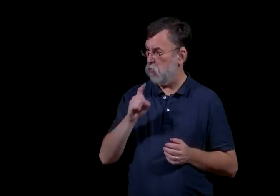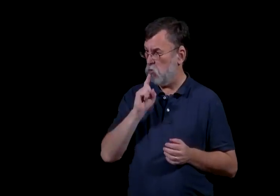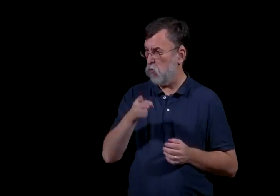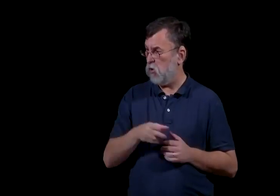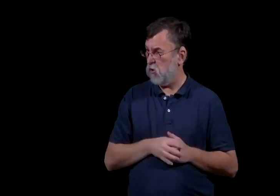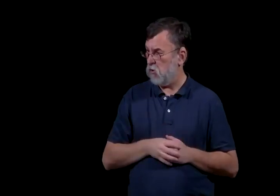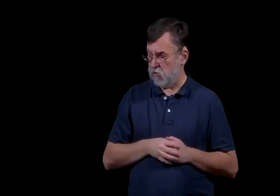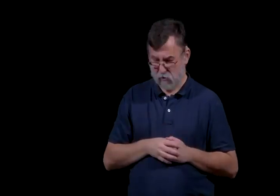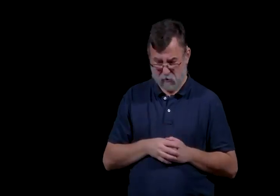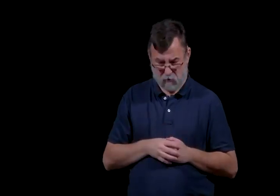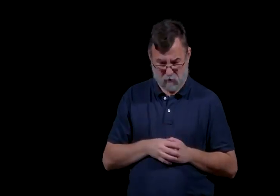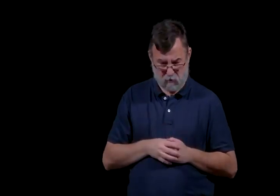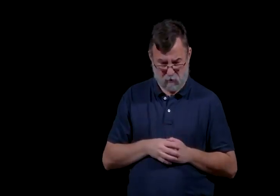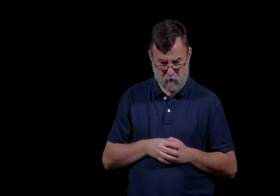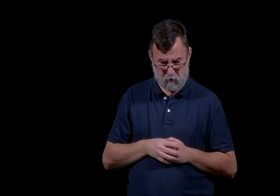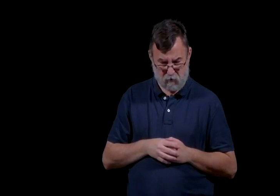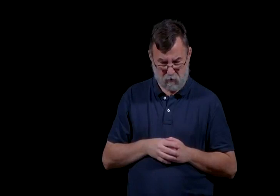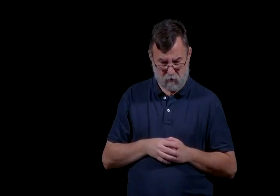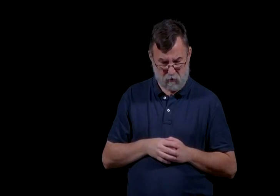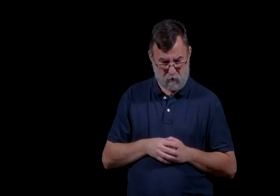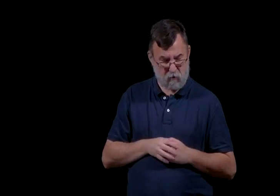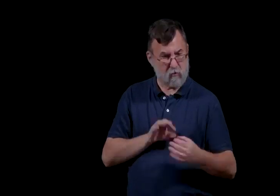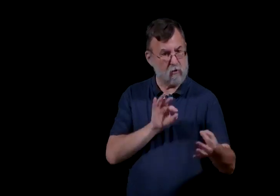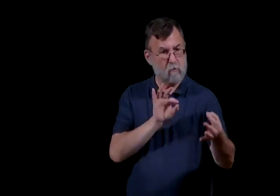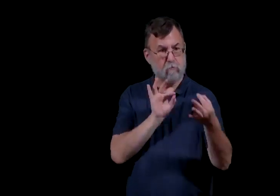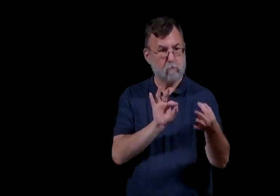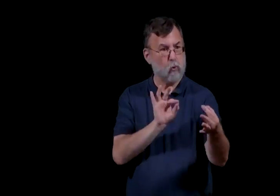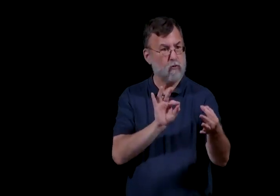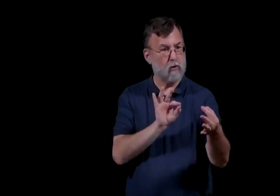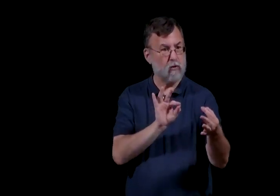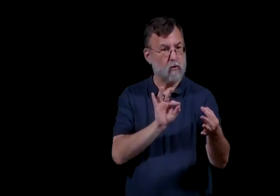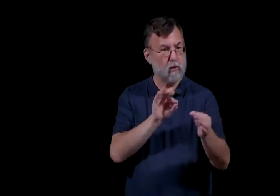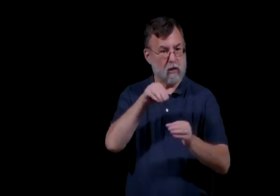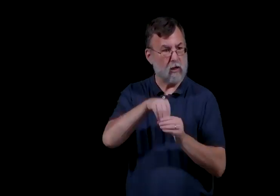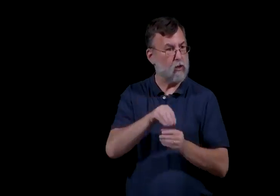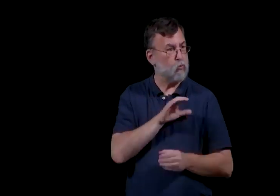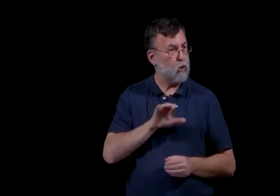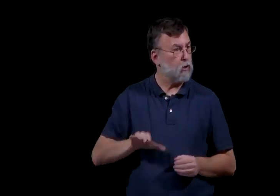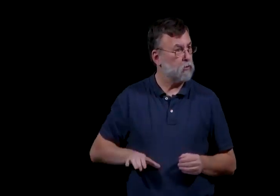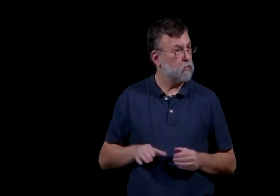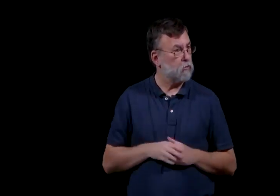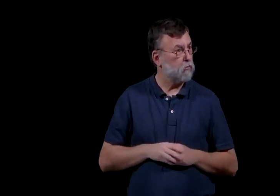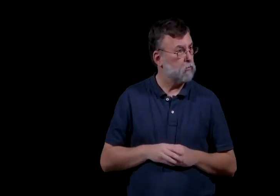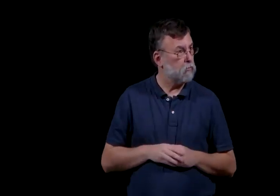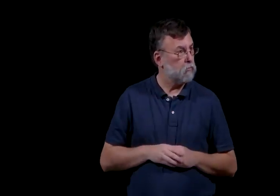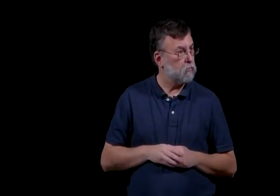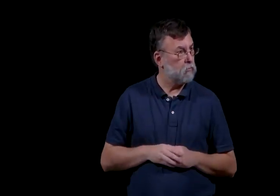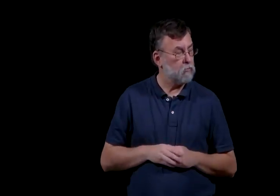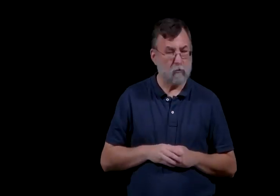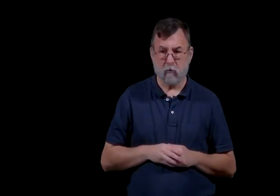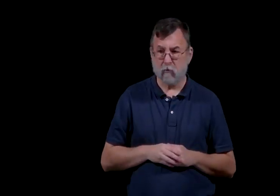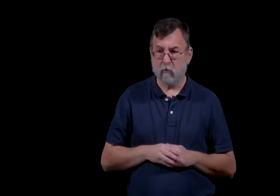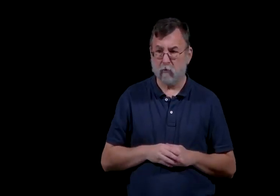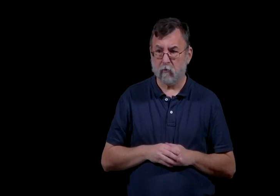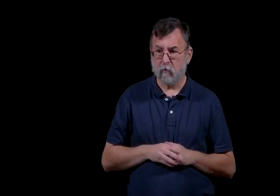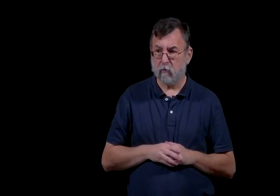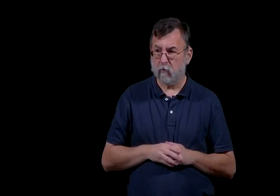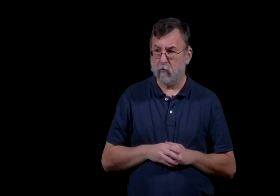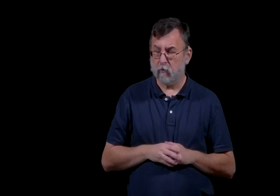That's what we need, really, our basic, most eternal need. And of course, it's all met in Christ.